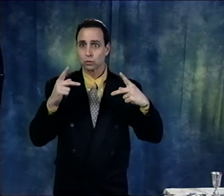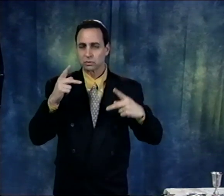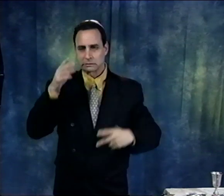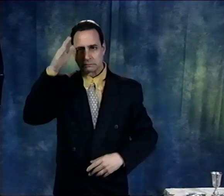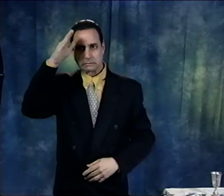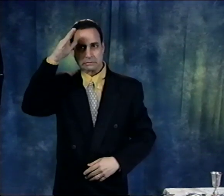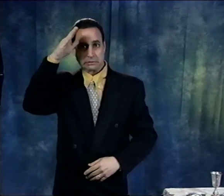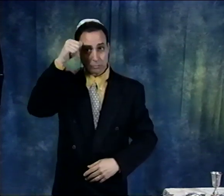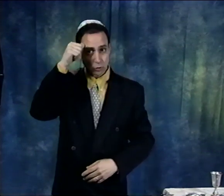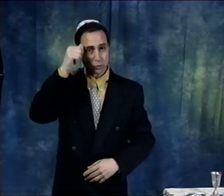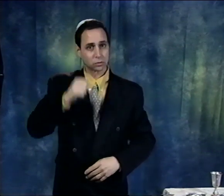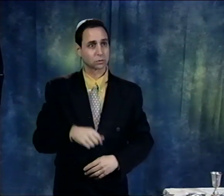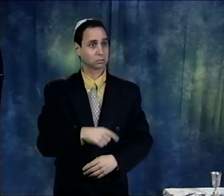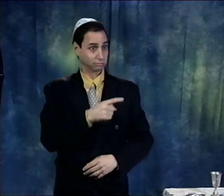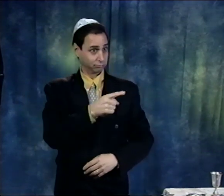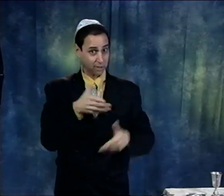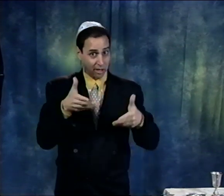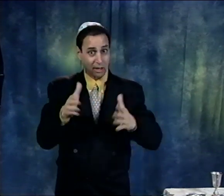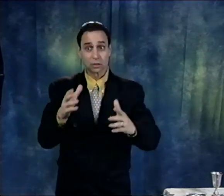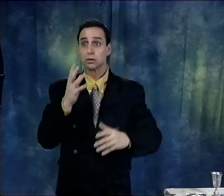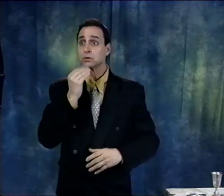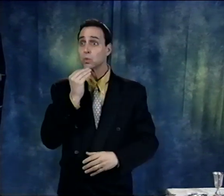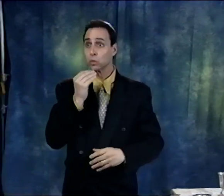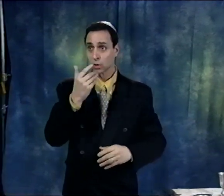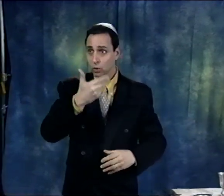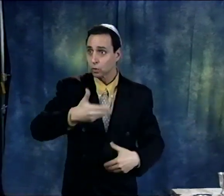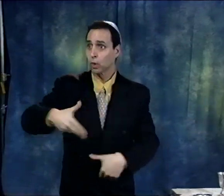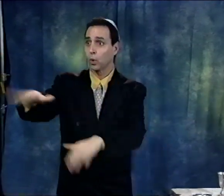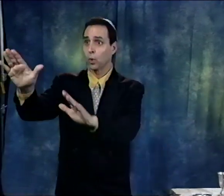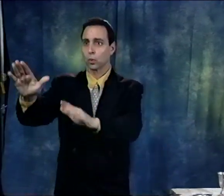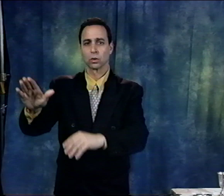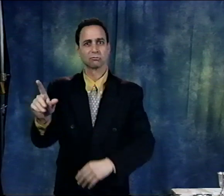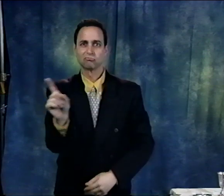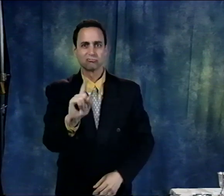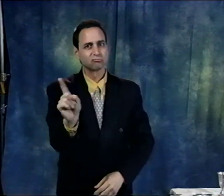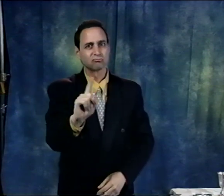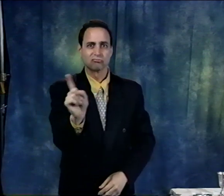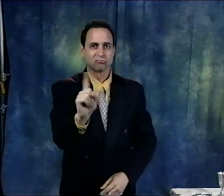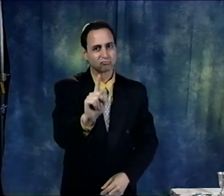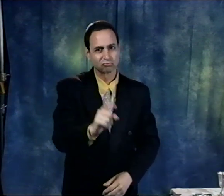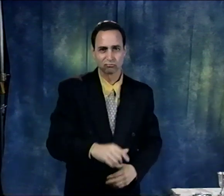stubborn. He would not let the Jews go.